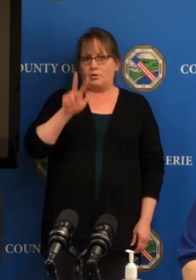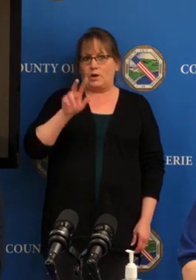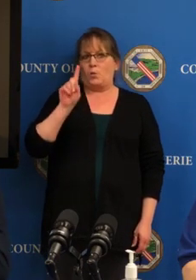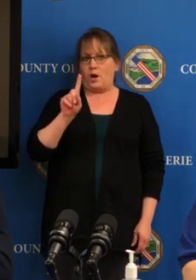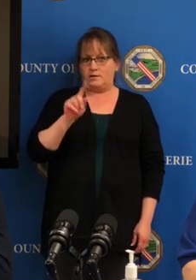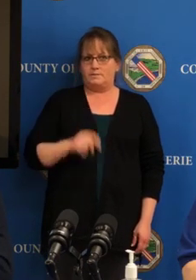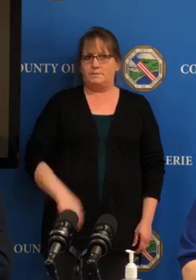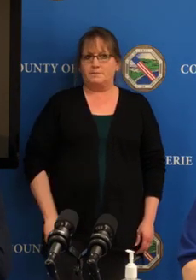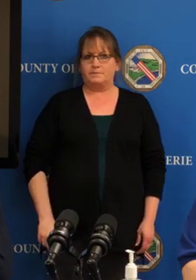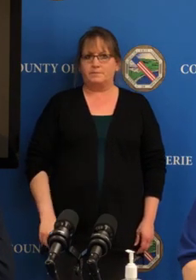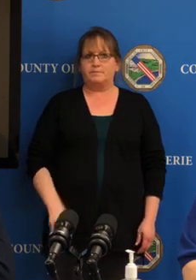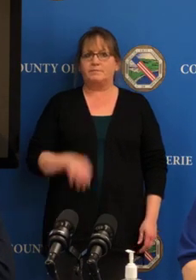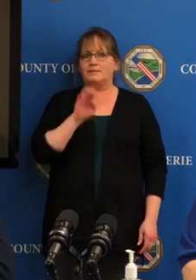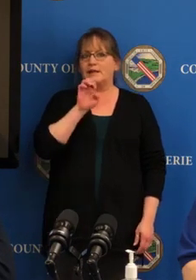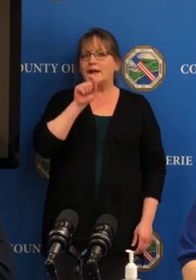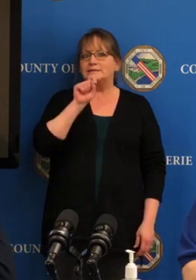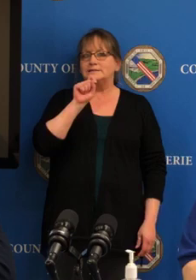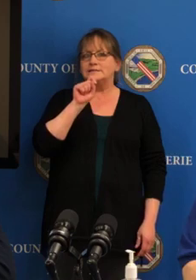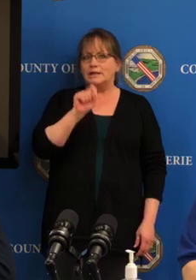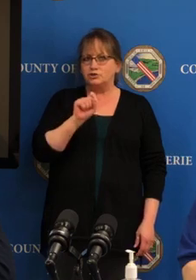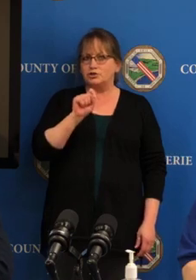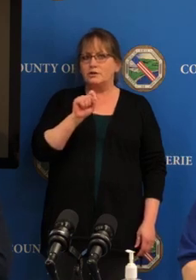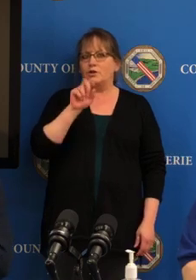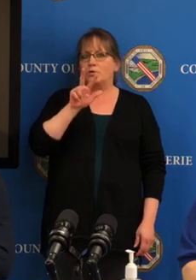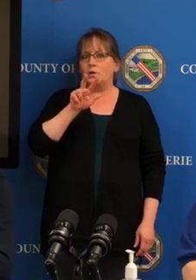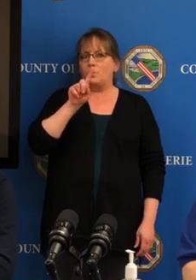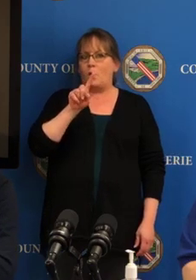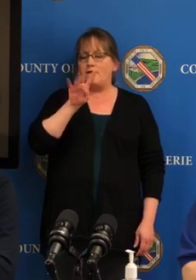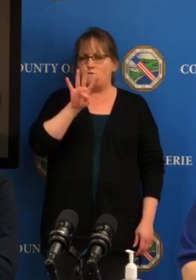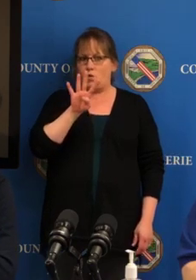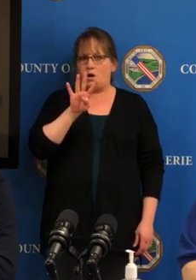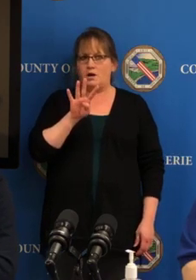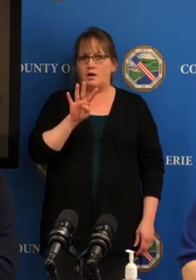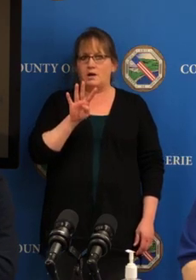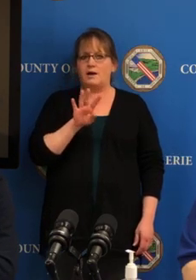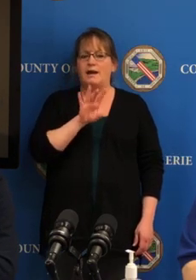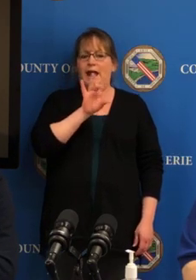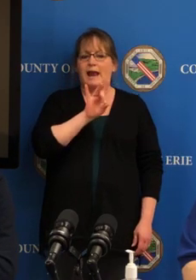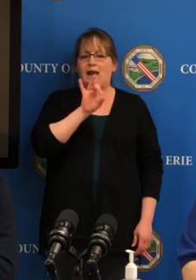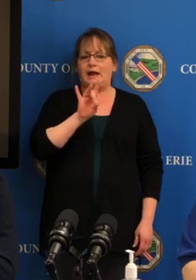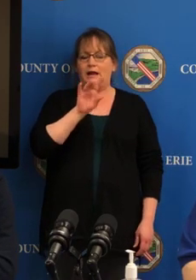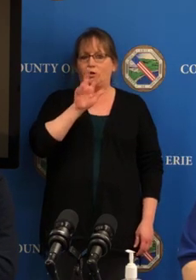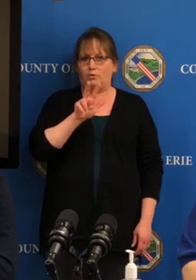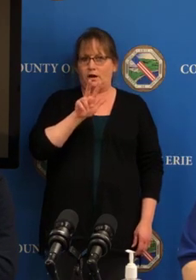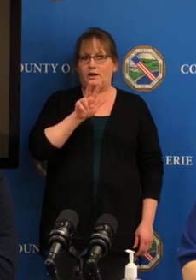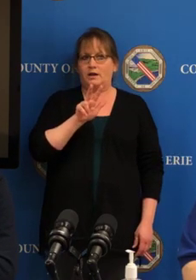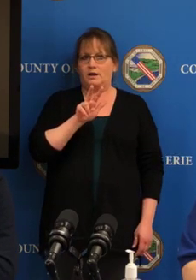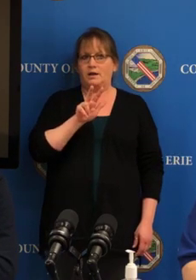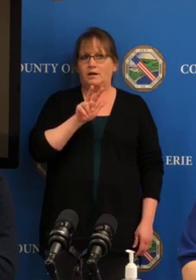883-3331, extension 314. Again, it's